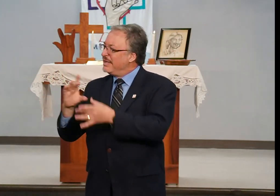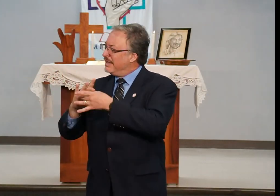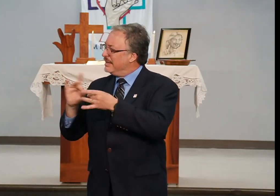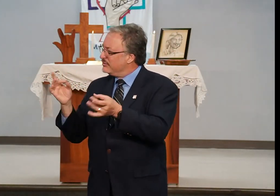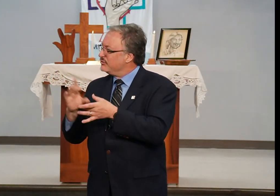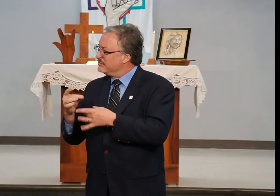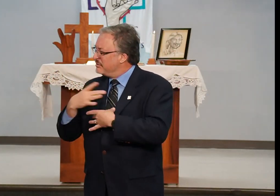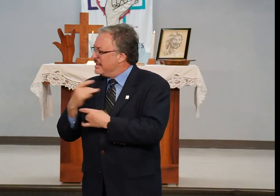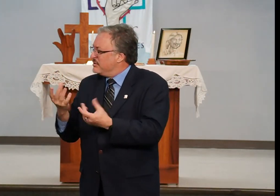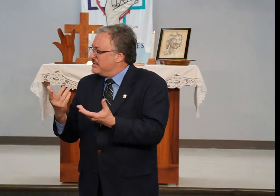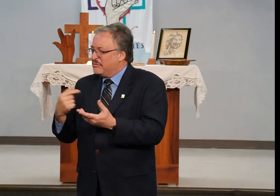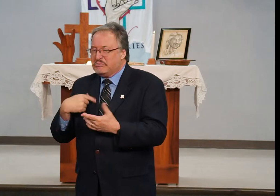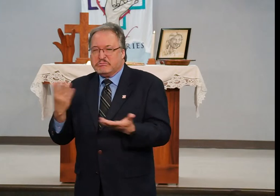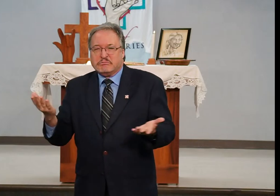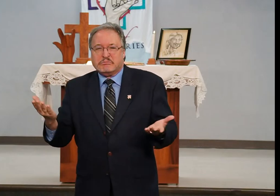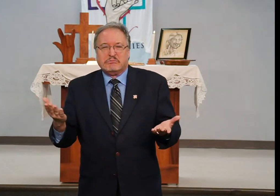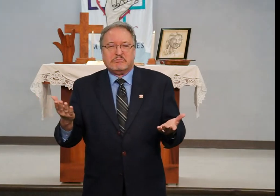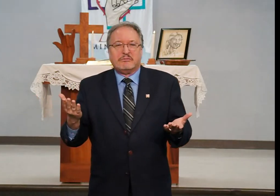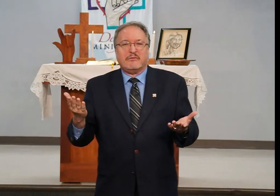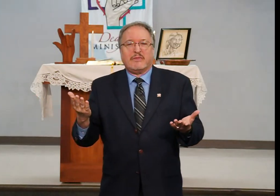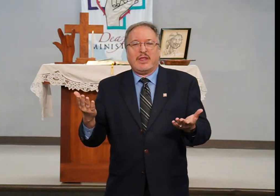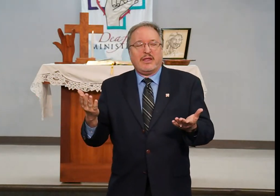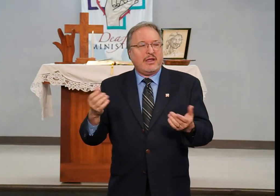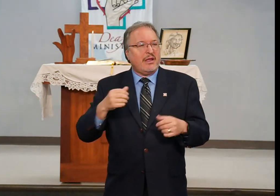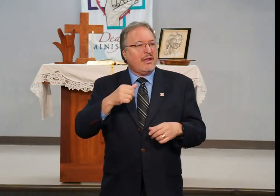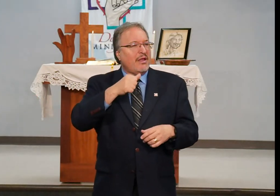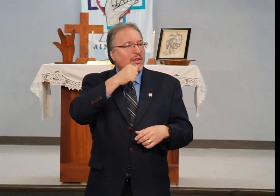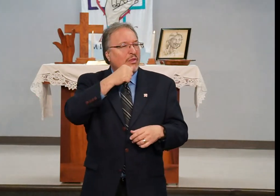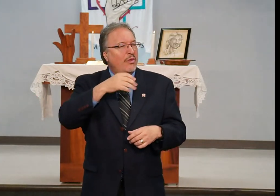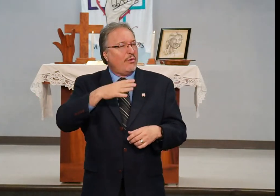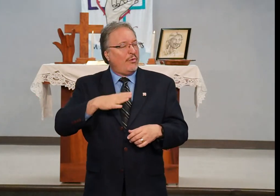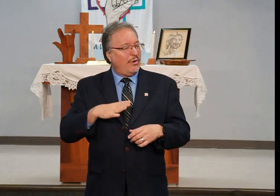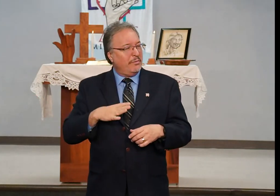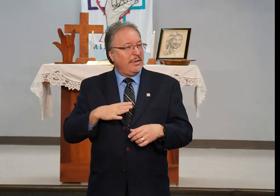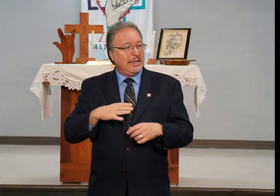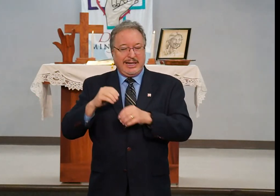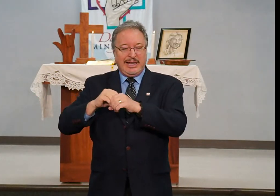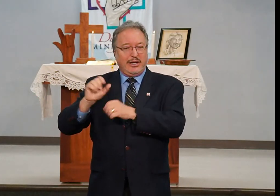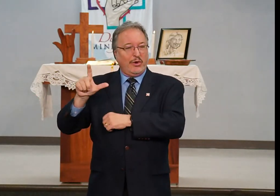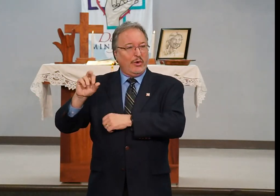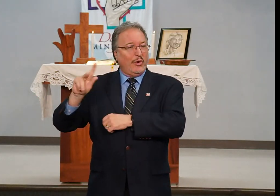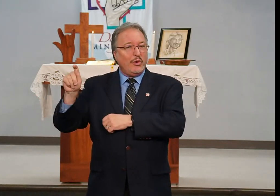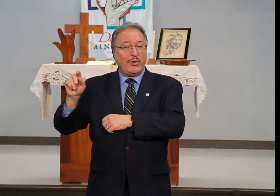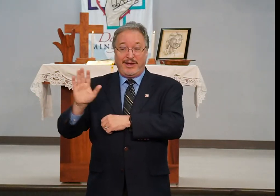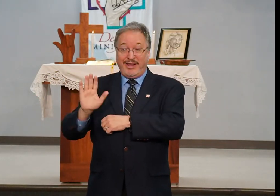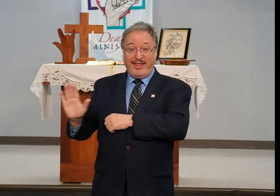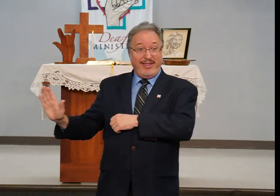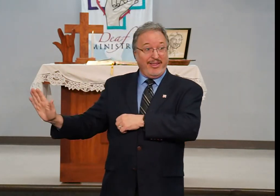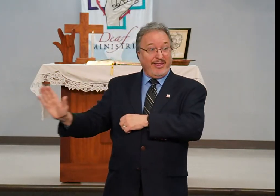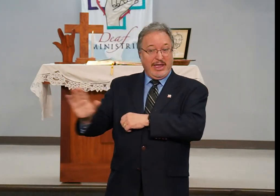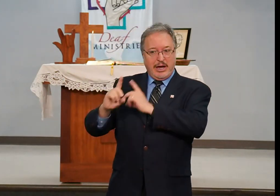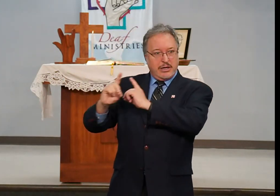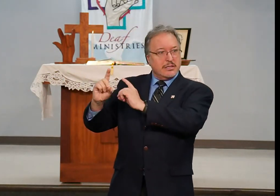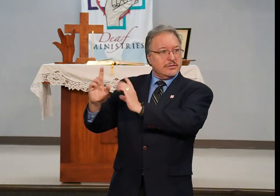along, but in Luke, we see a different side of these women. Because in the book of